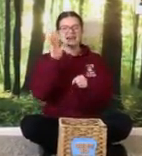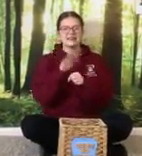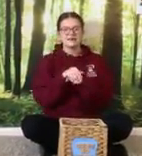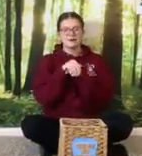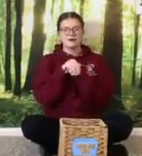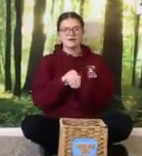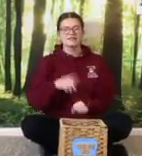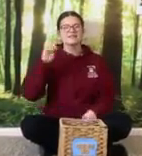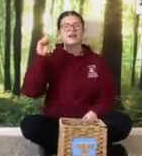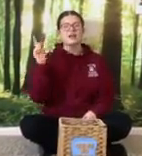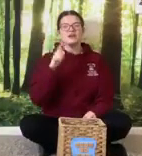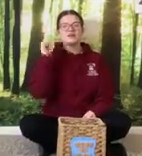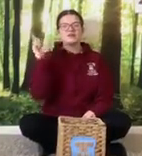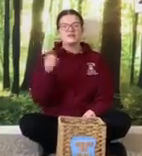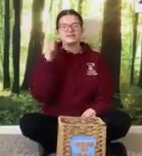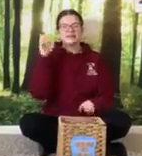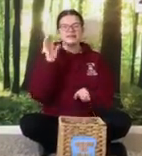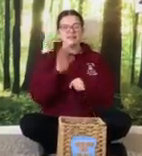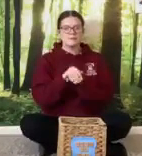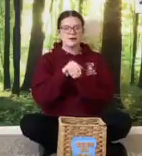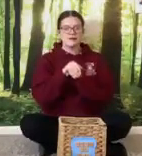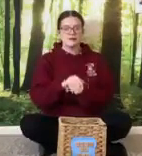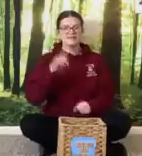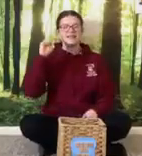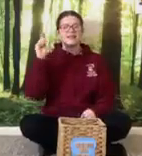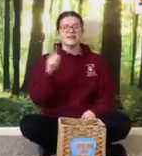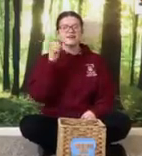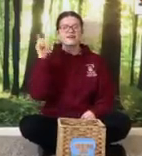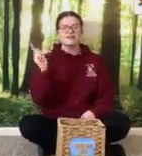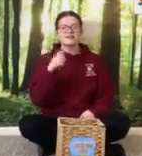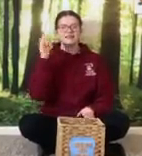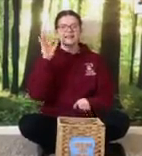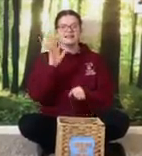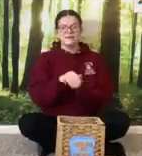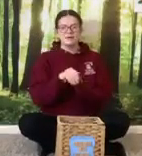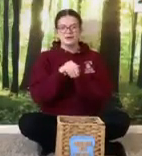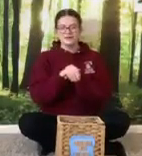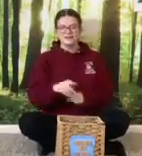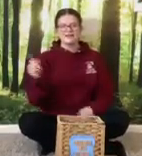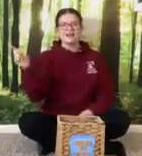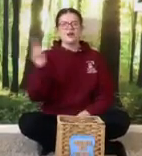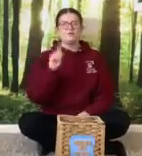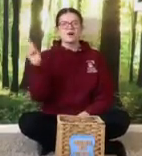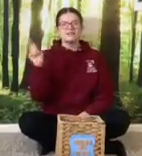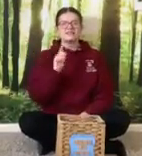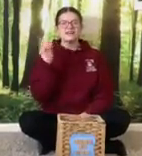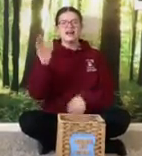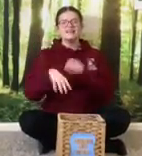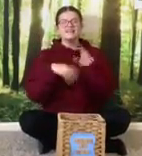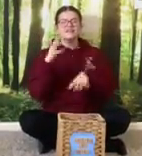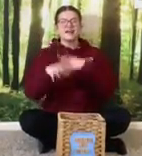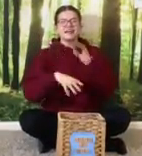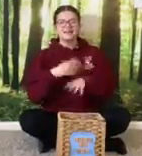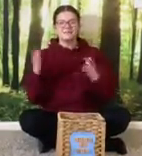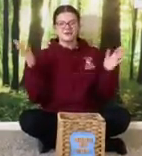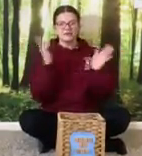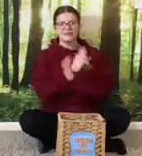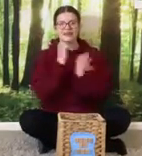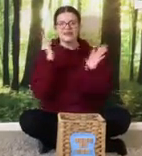the box. Who's in the box? Who's in the box? What kind of animal is